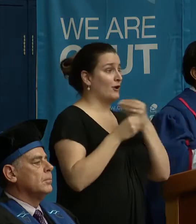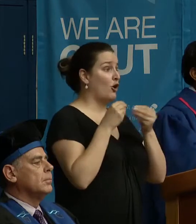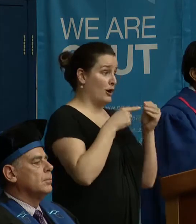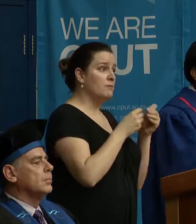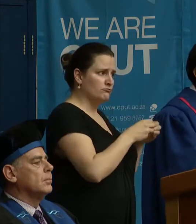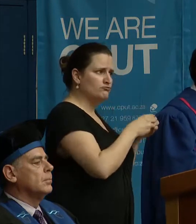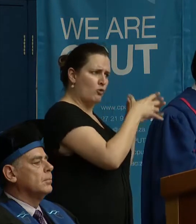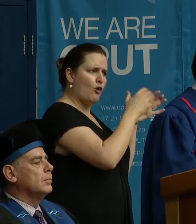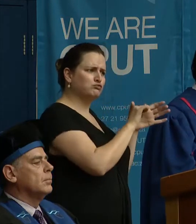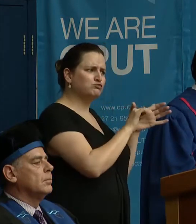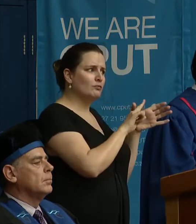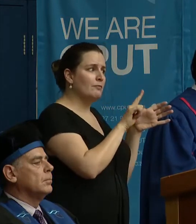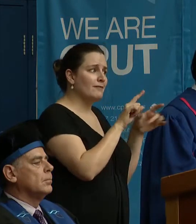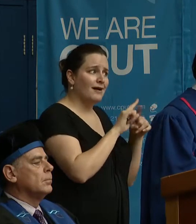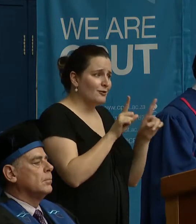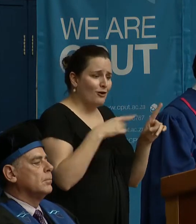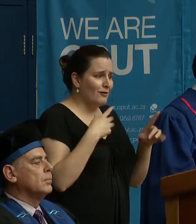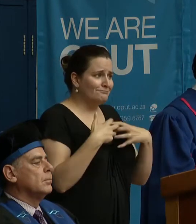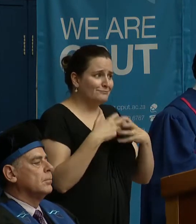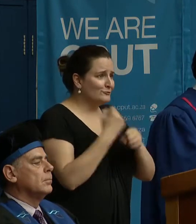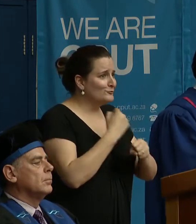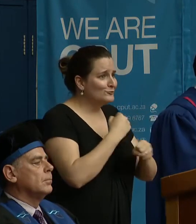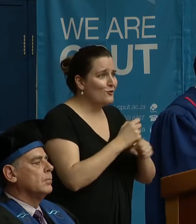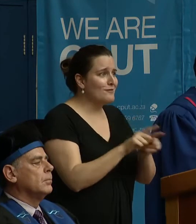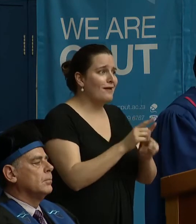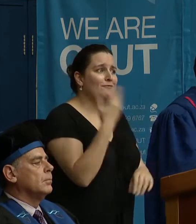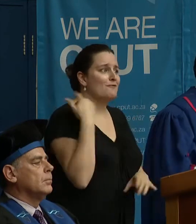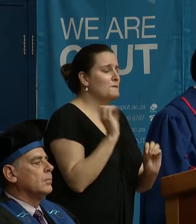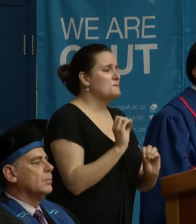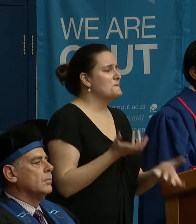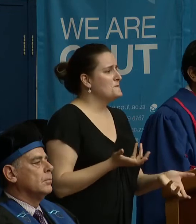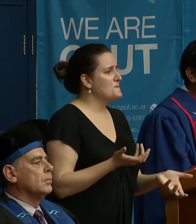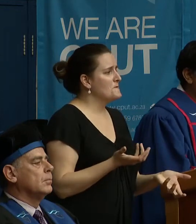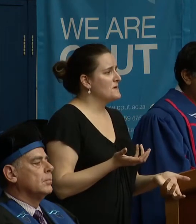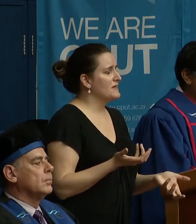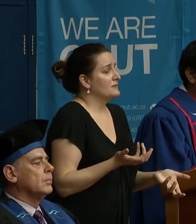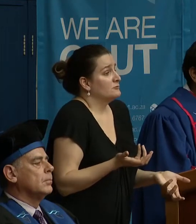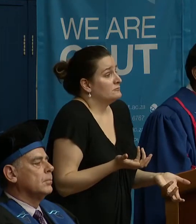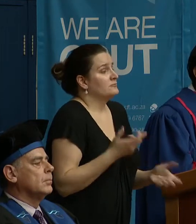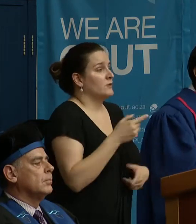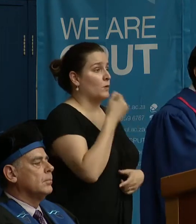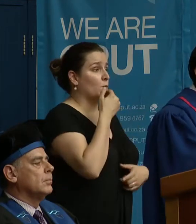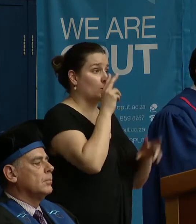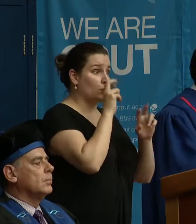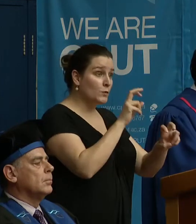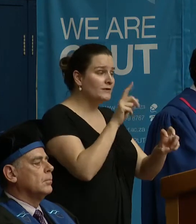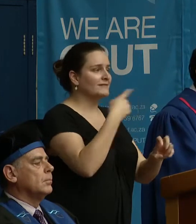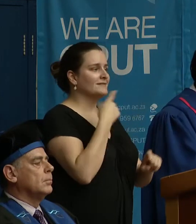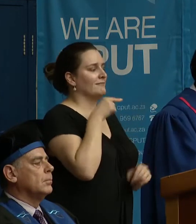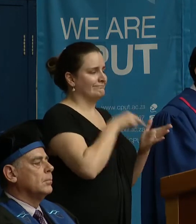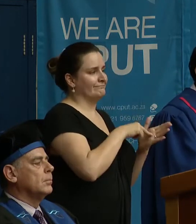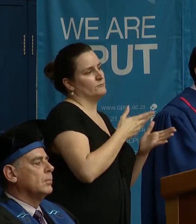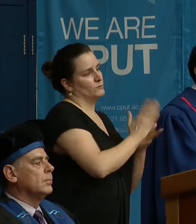growing, but that it wasn't actually creating as many jobs as it used to. And the authors of the study argued that this was because of